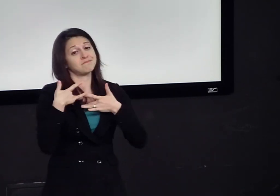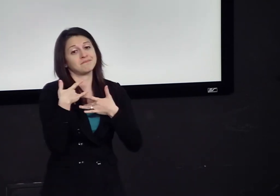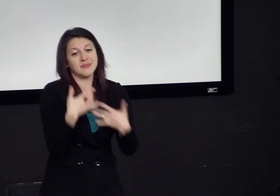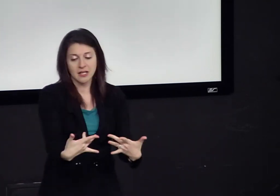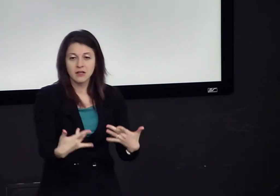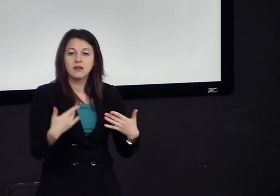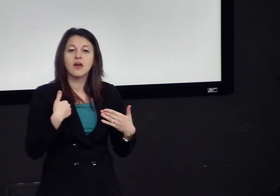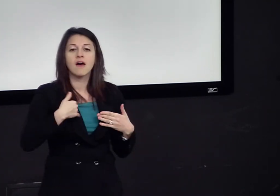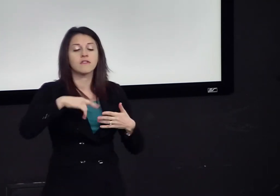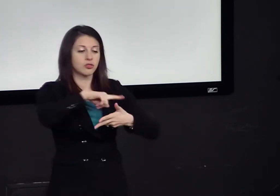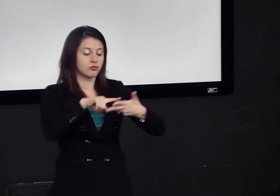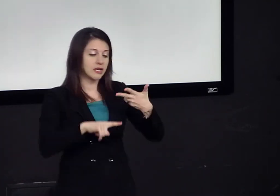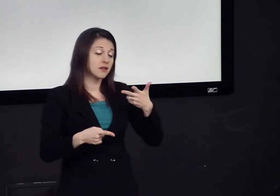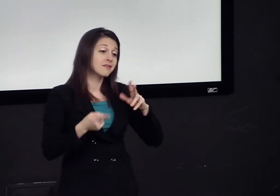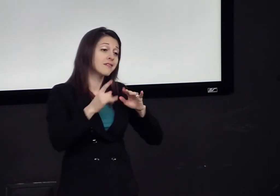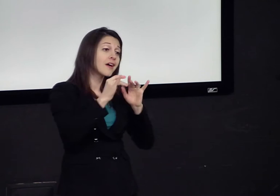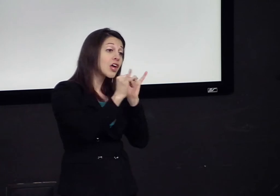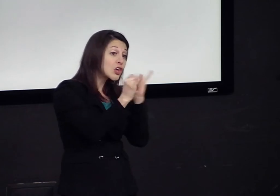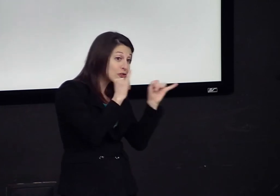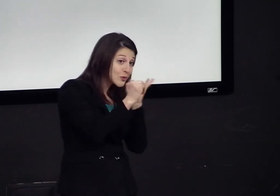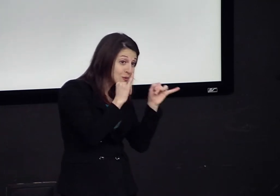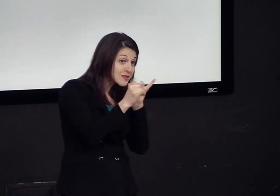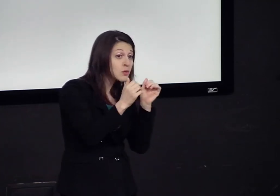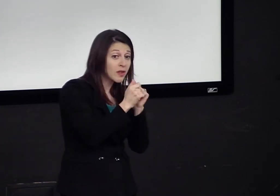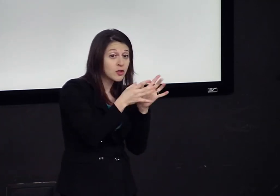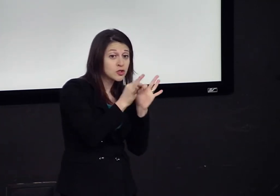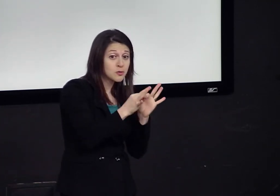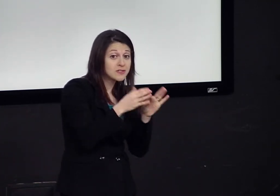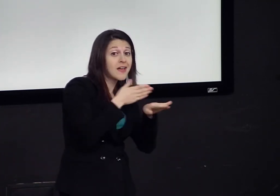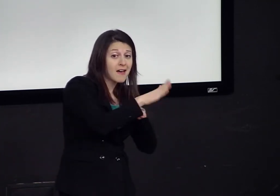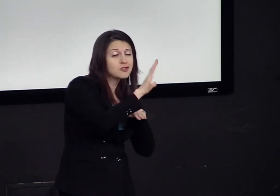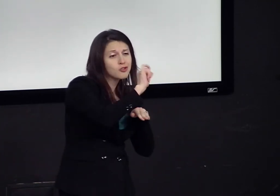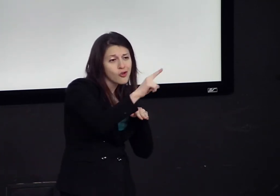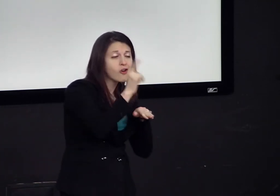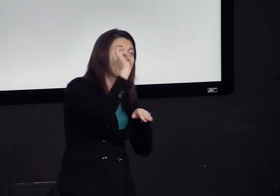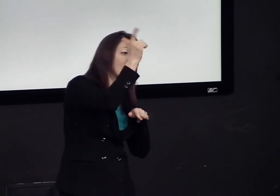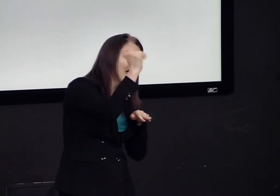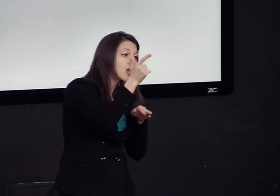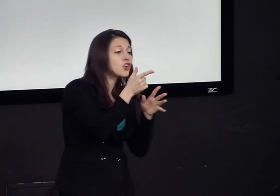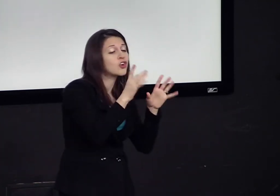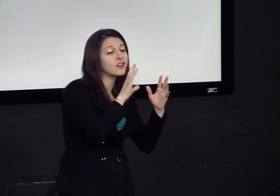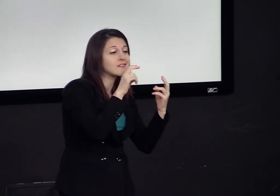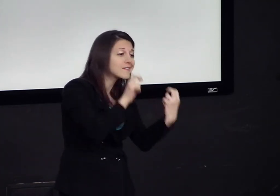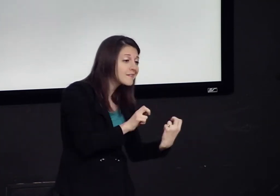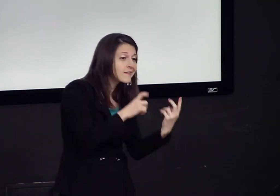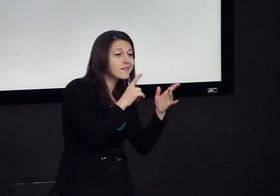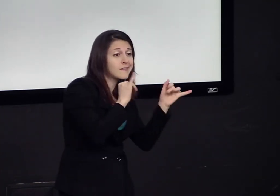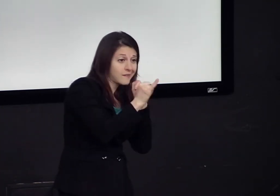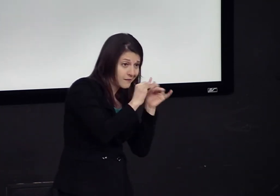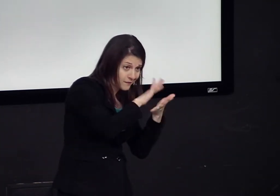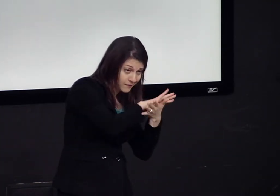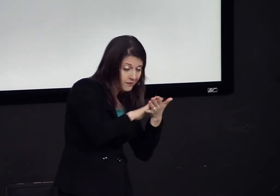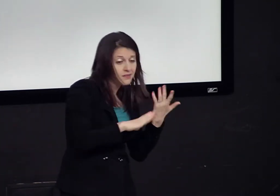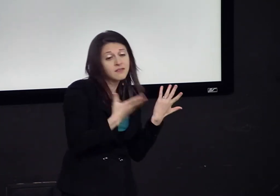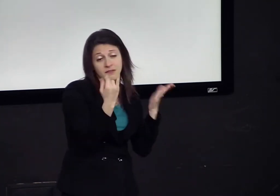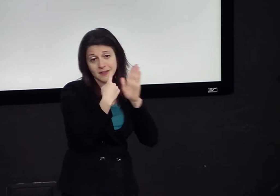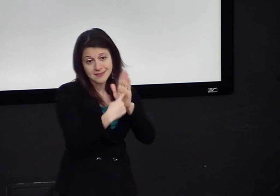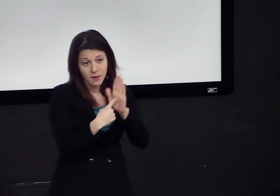which means that typically with research, you're often doing interviews with the interpreters after they've